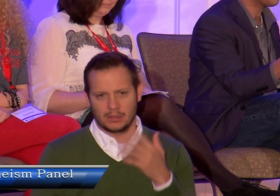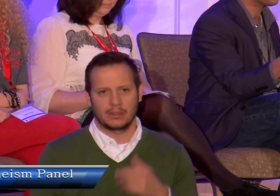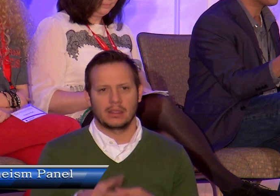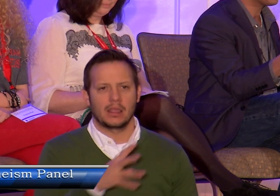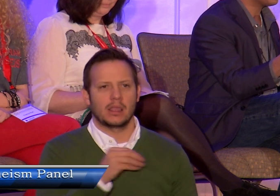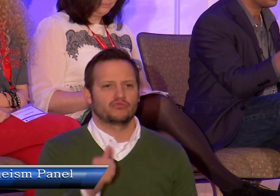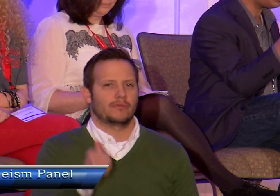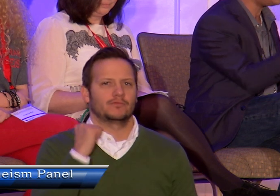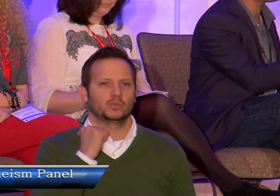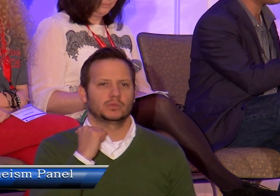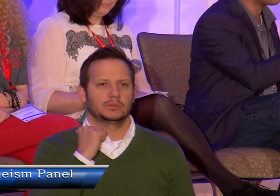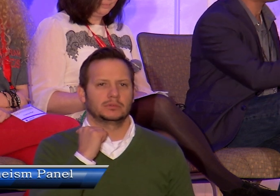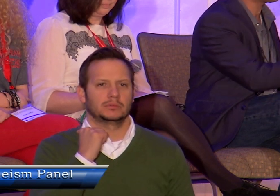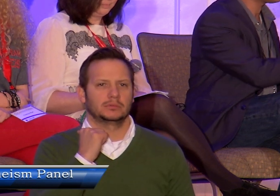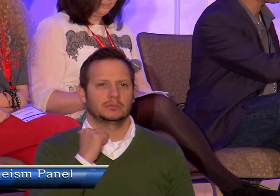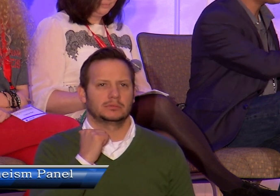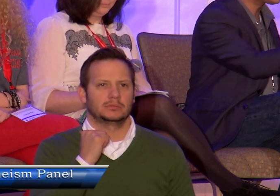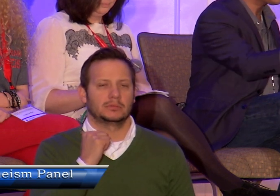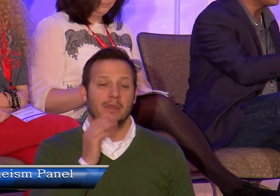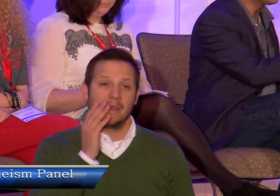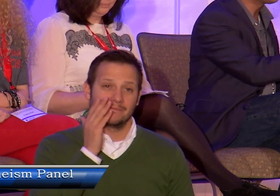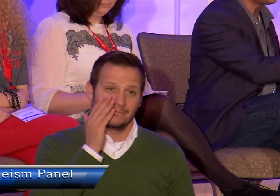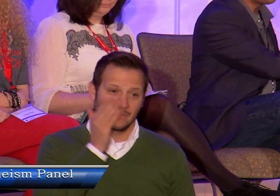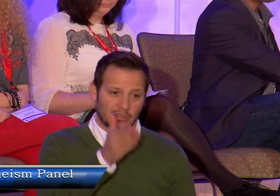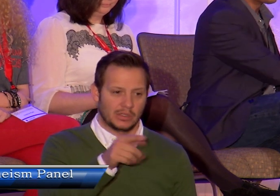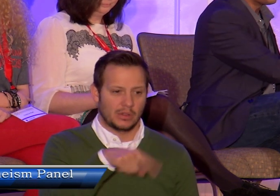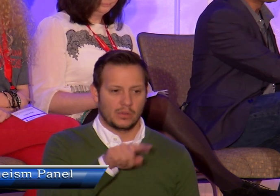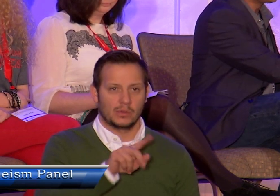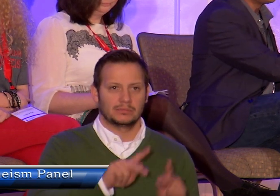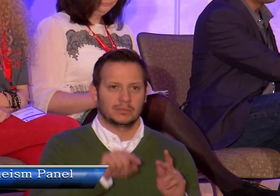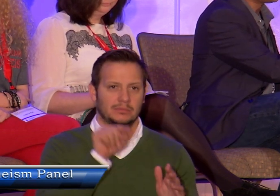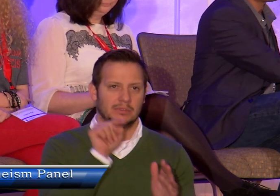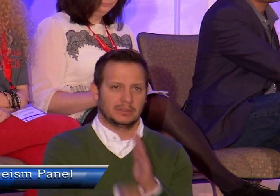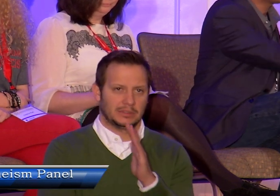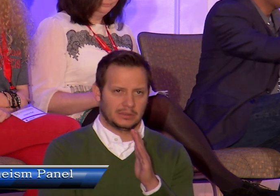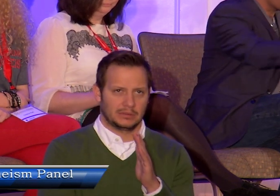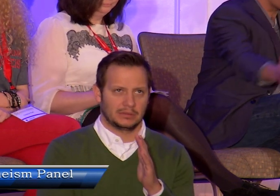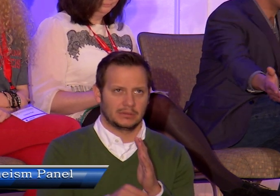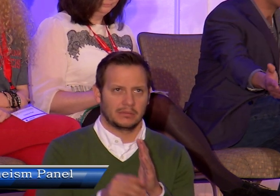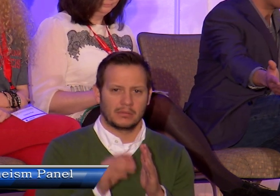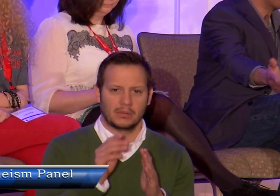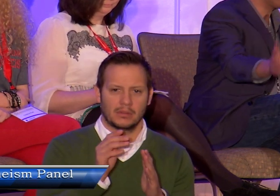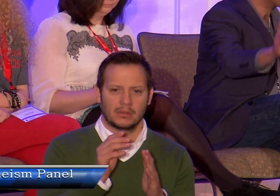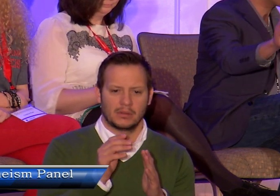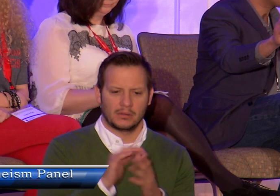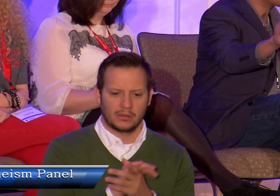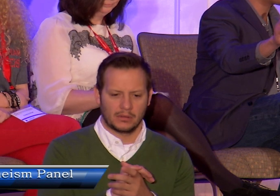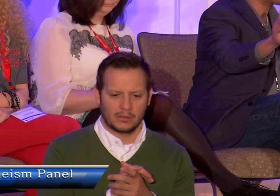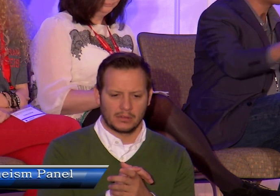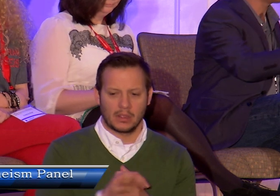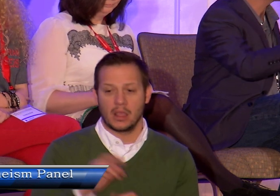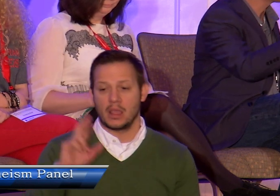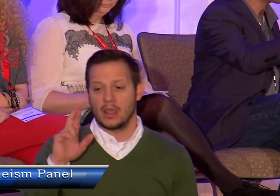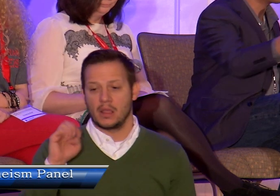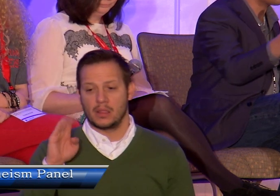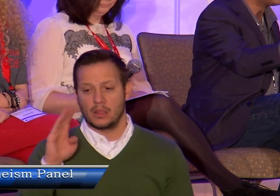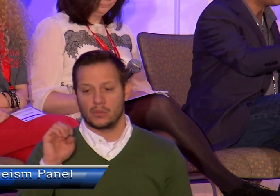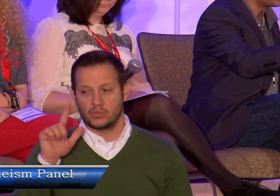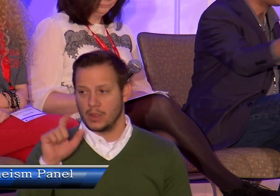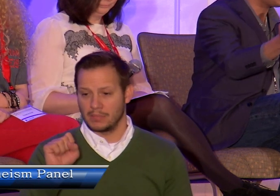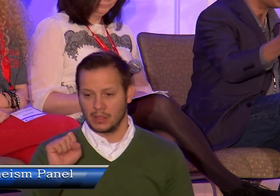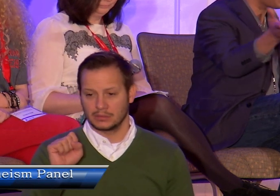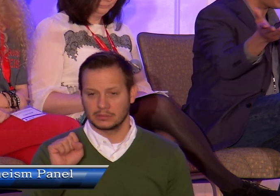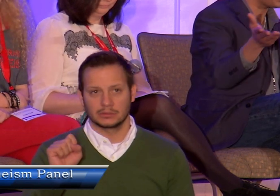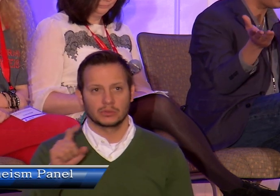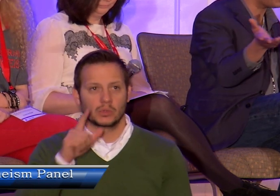refused. And eventually they got killed by Bashar al-Assad on one side, and the rebels, quote unquote, who are funded